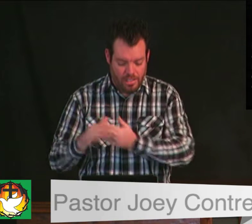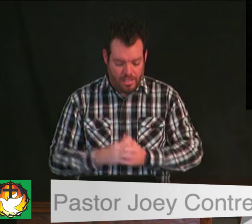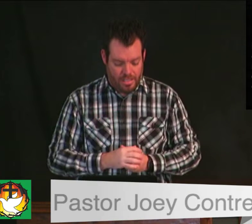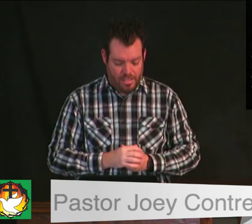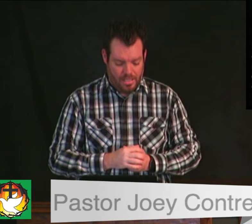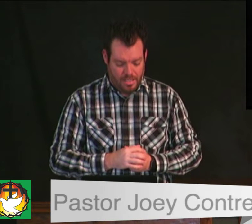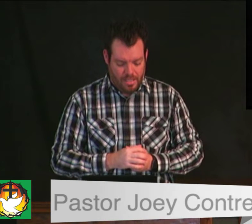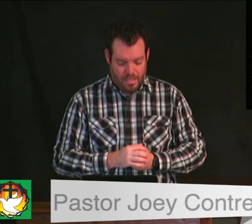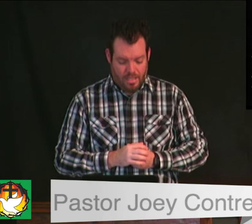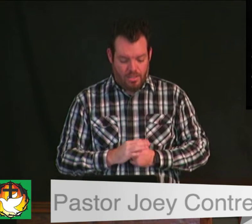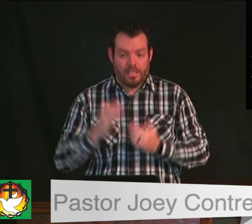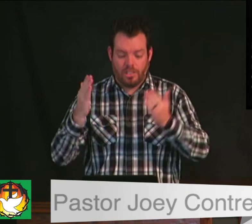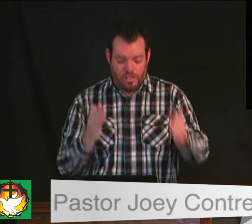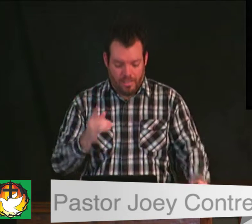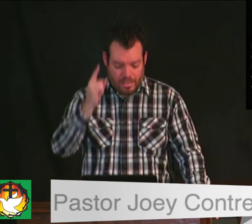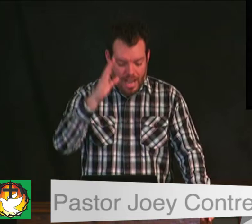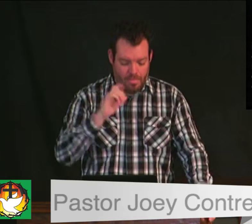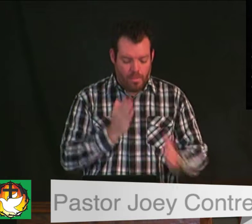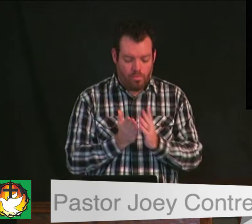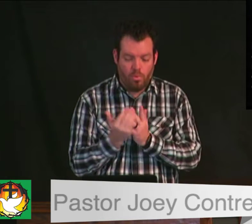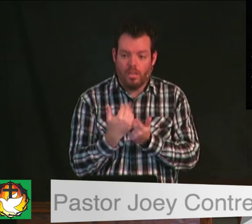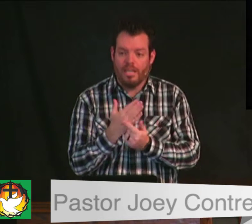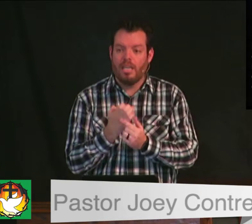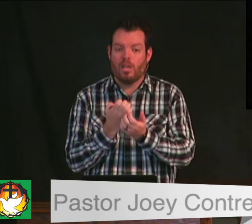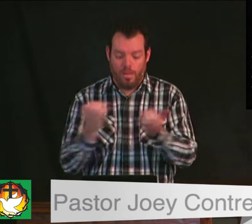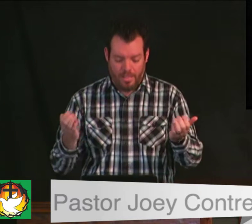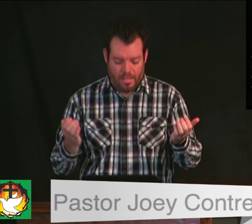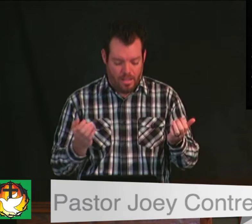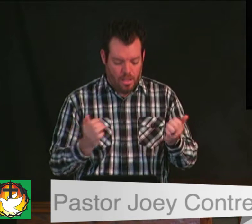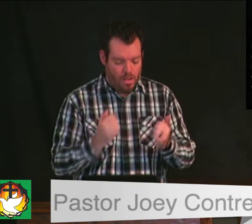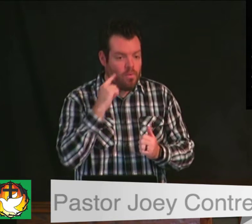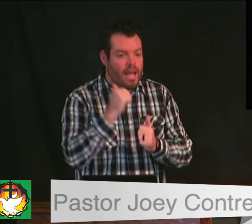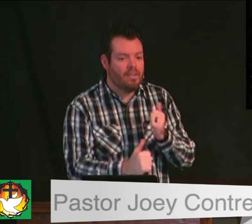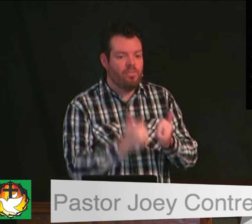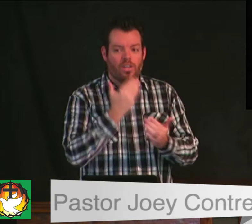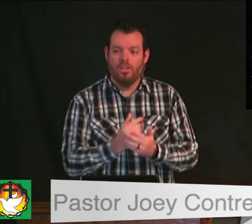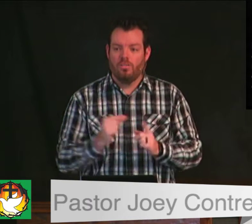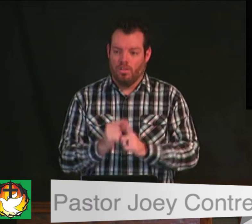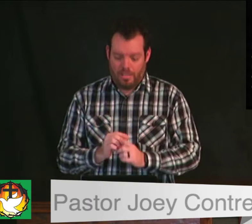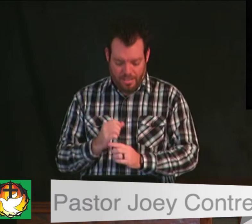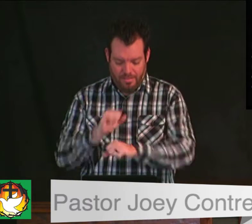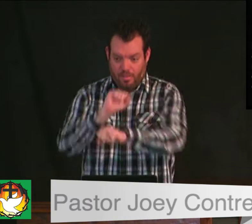righteousness. So that the servant of God may be truly equipped for every good work.